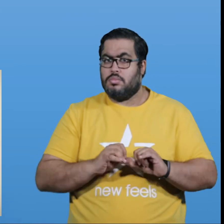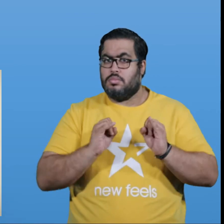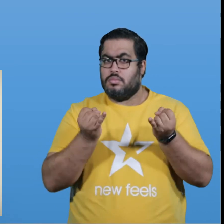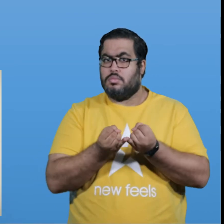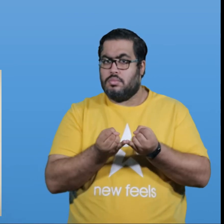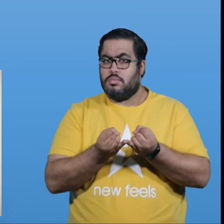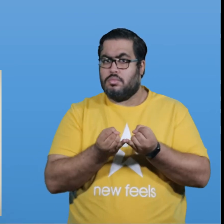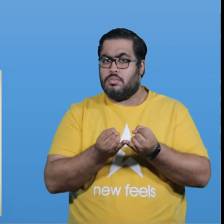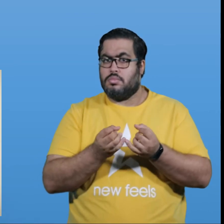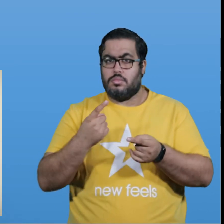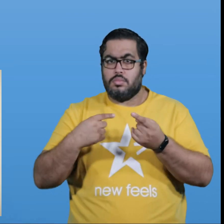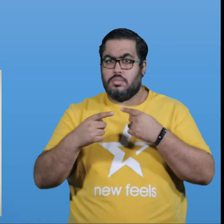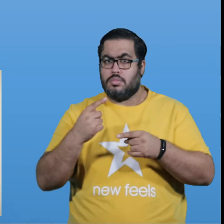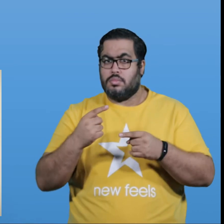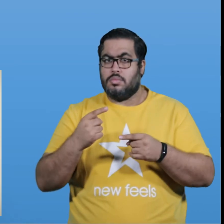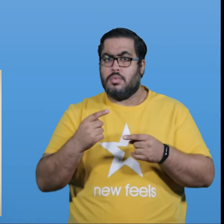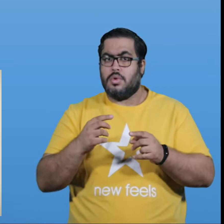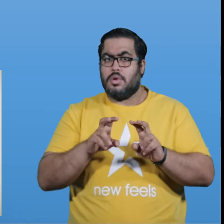be, I'll give you a few seconds.